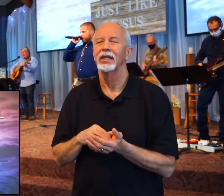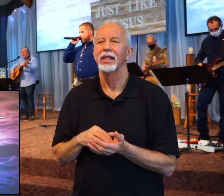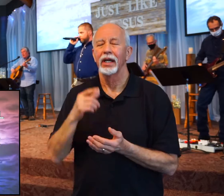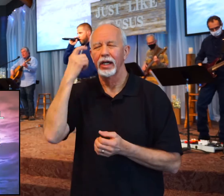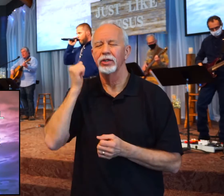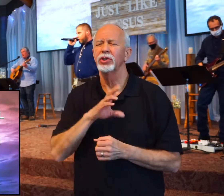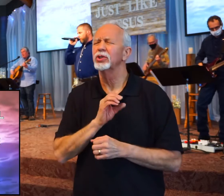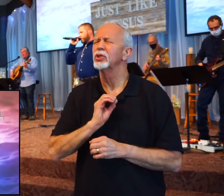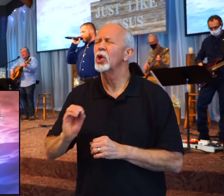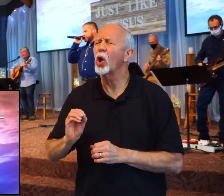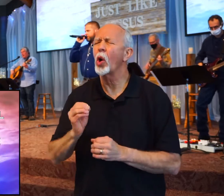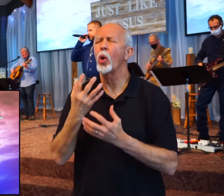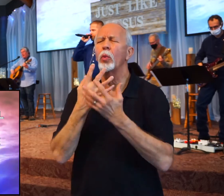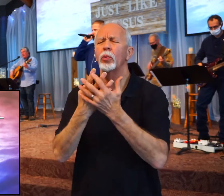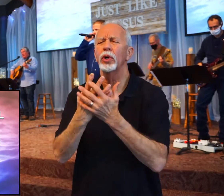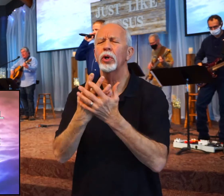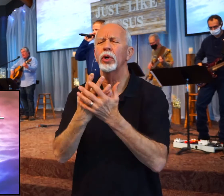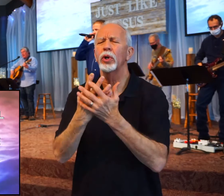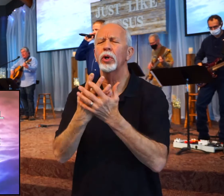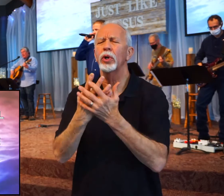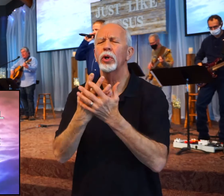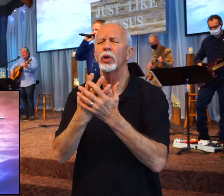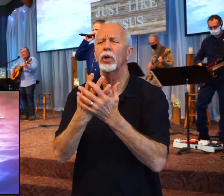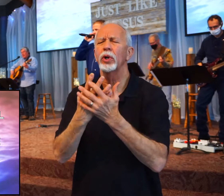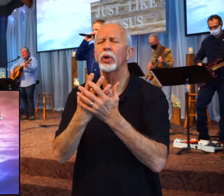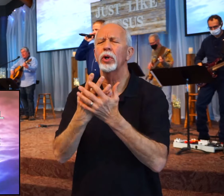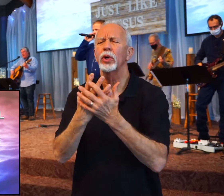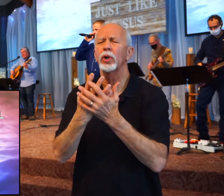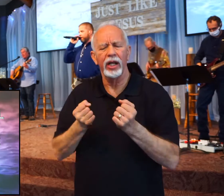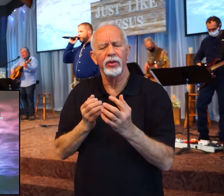'Cause there's no prison,